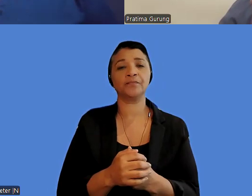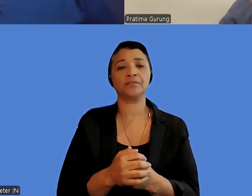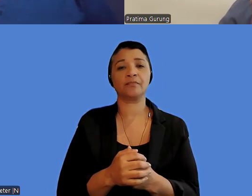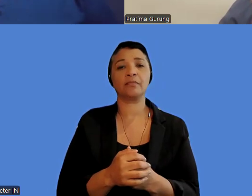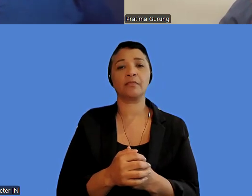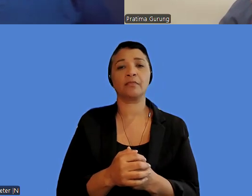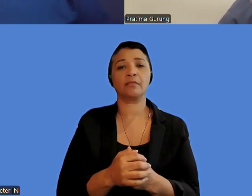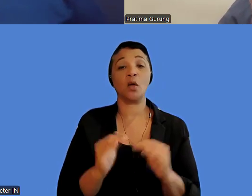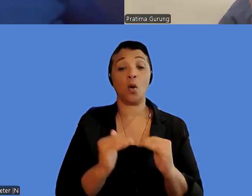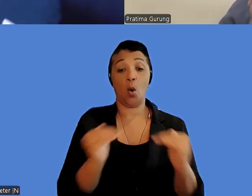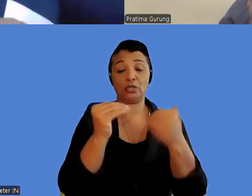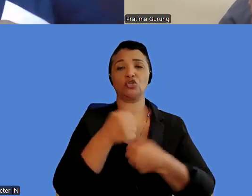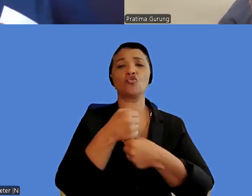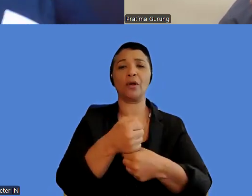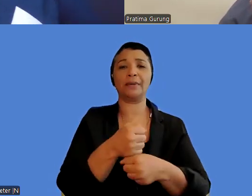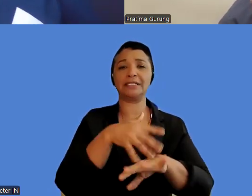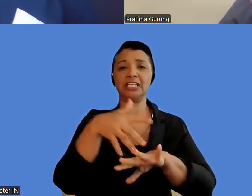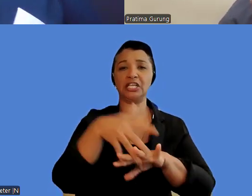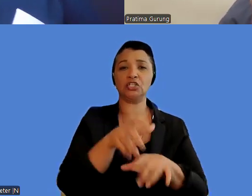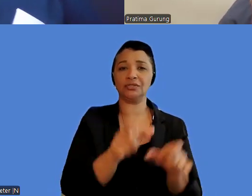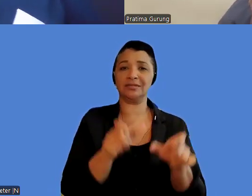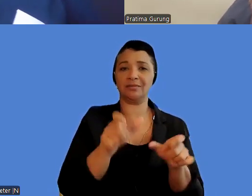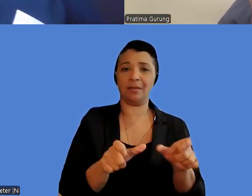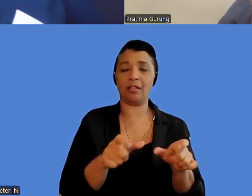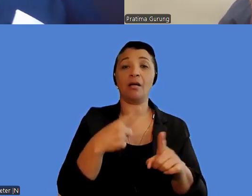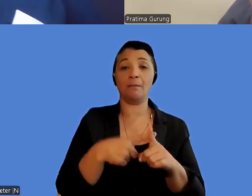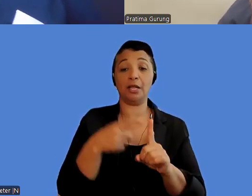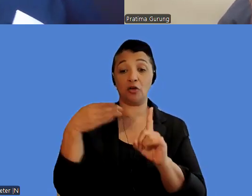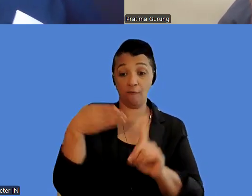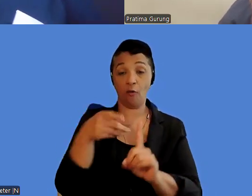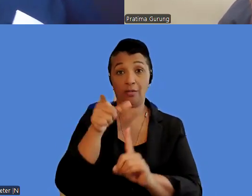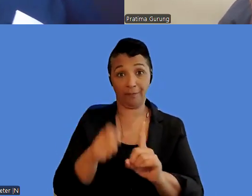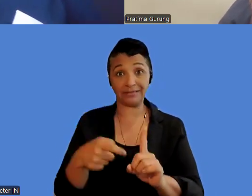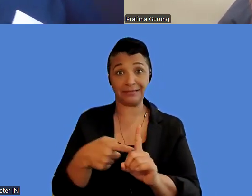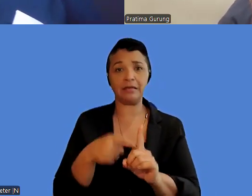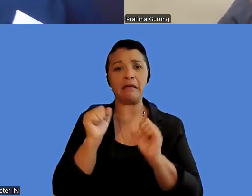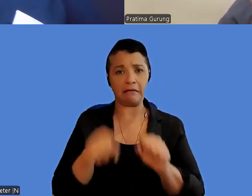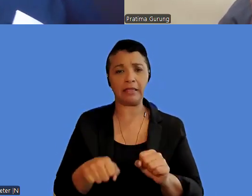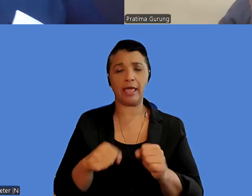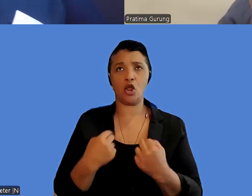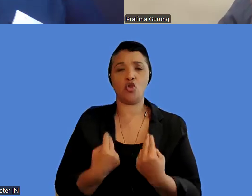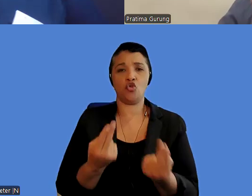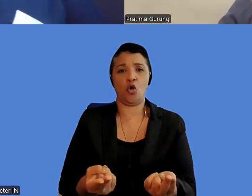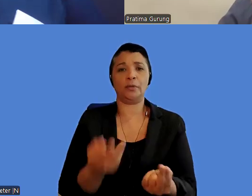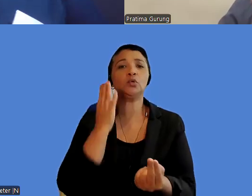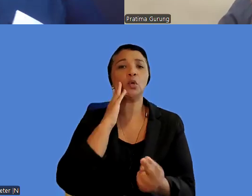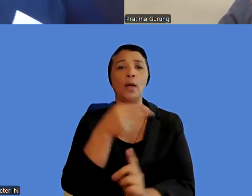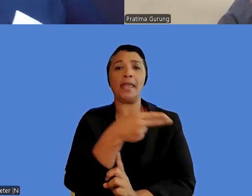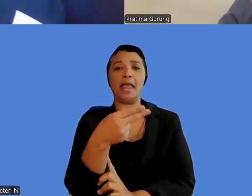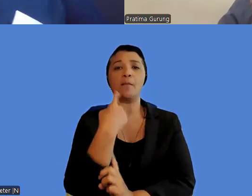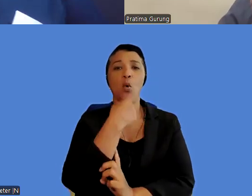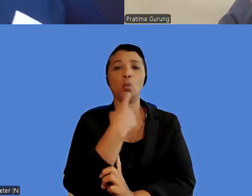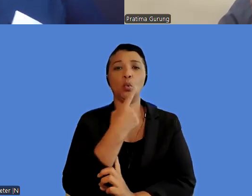peoples organization, or it is through the focal person who can have and who can nominate the meaningful participation